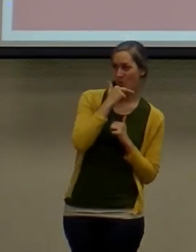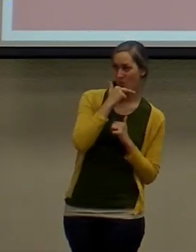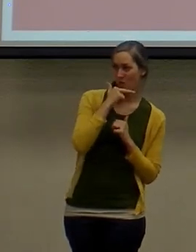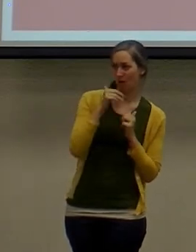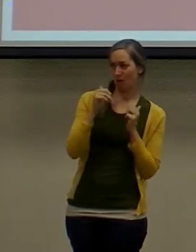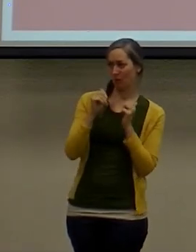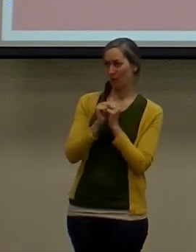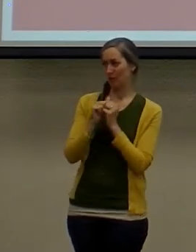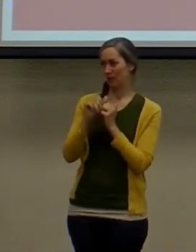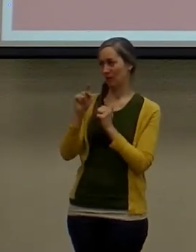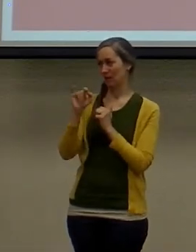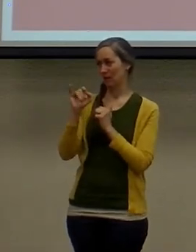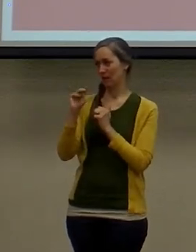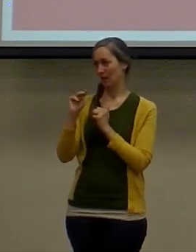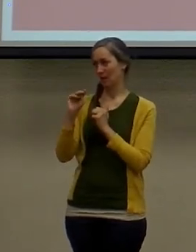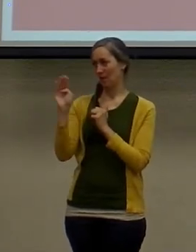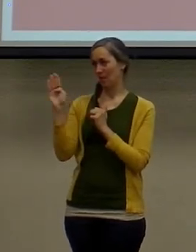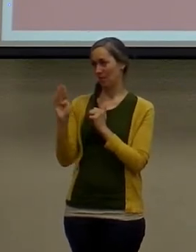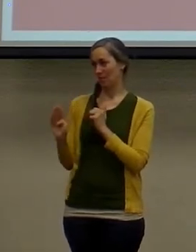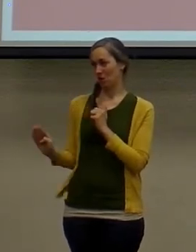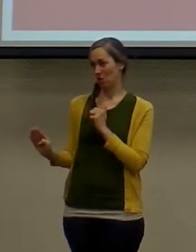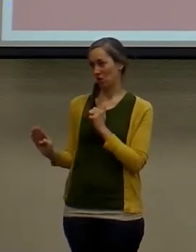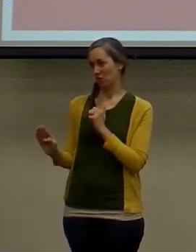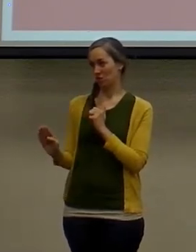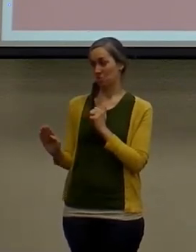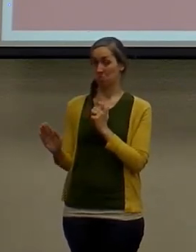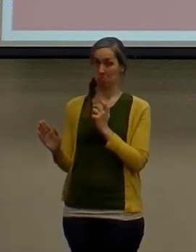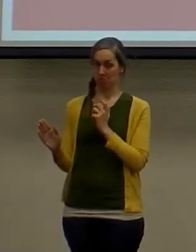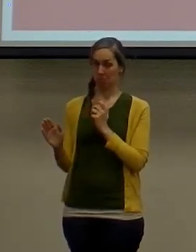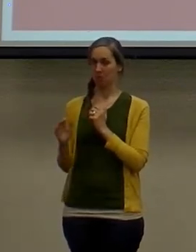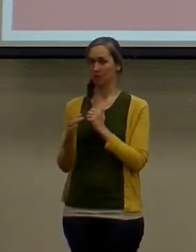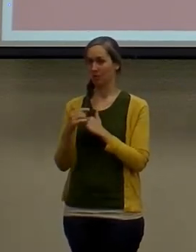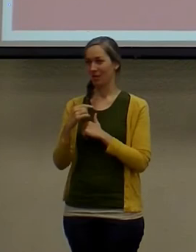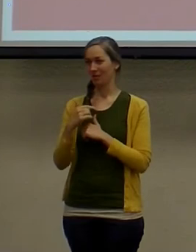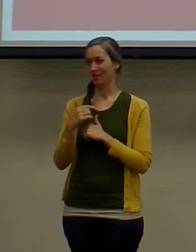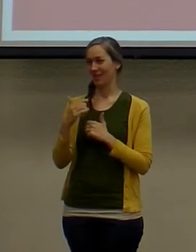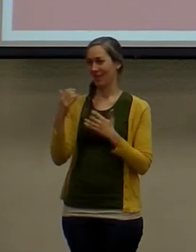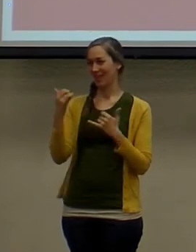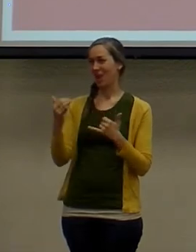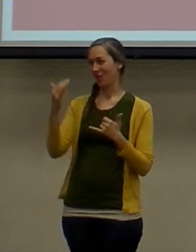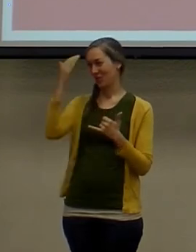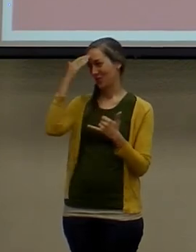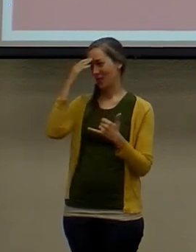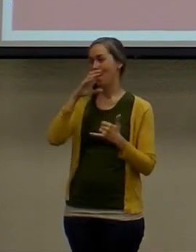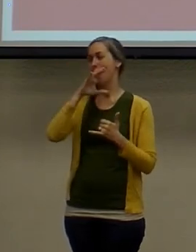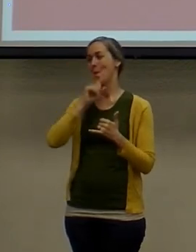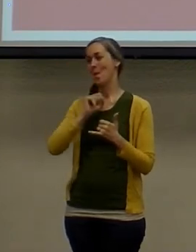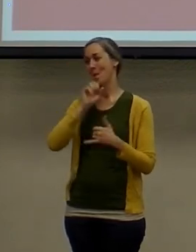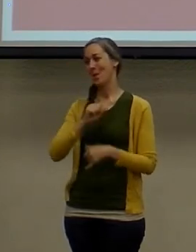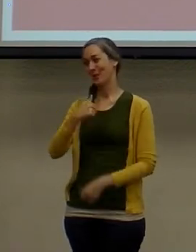Tim Brownfield. So look at them, and you know how old I am.